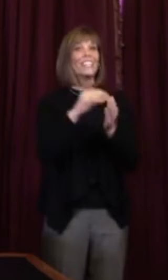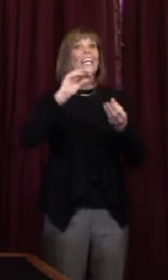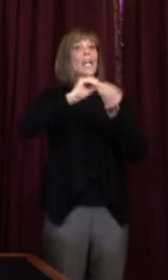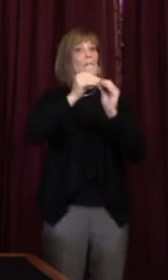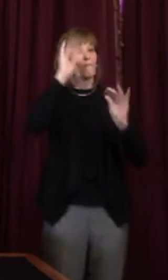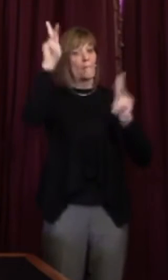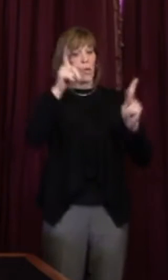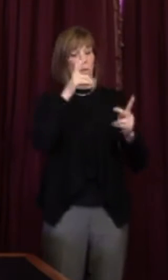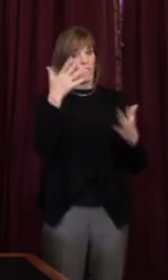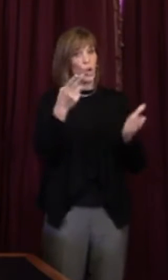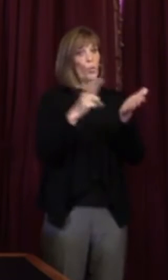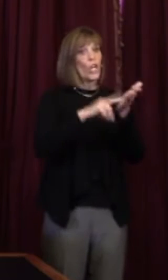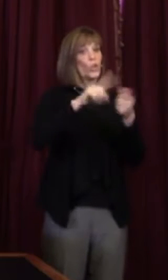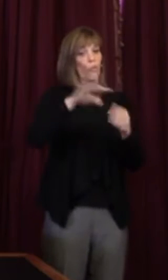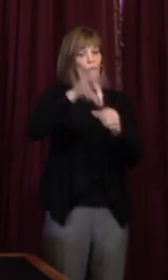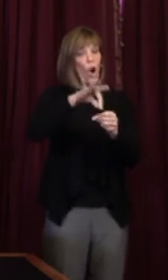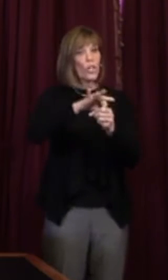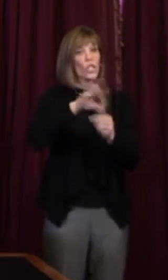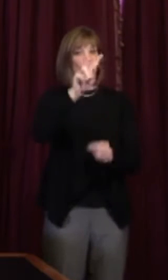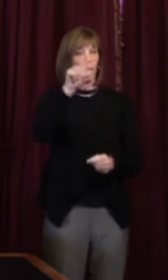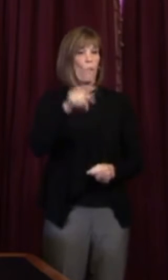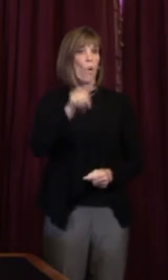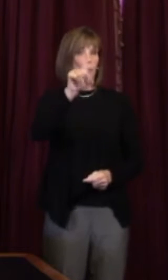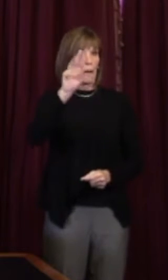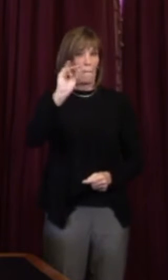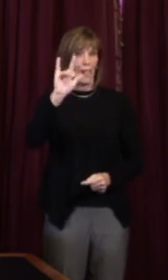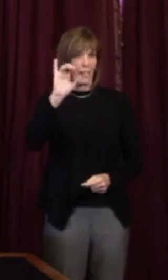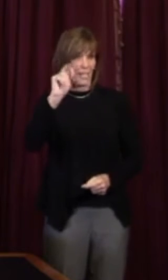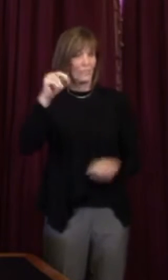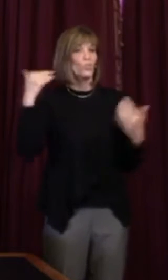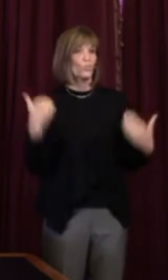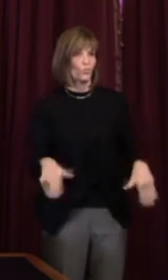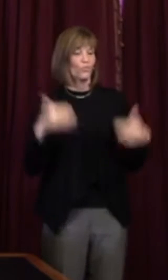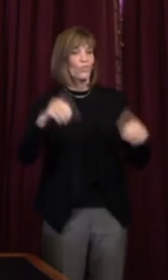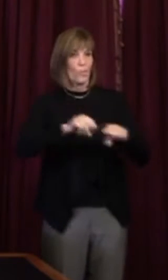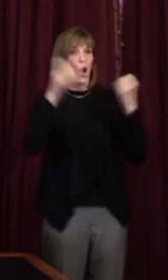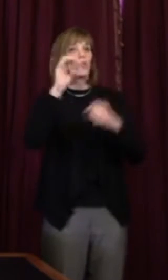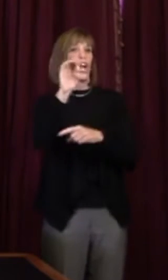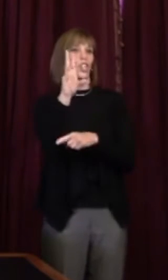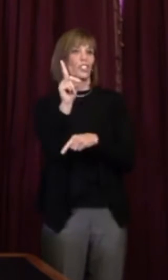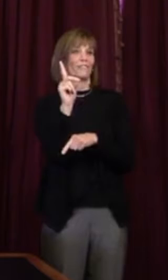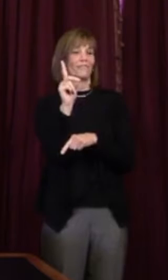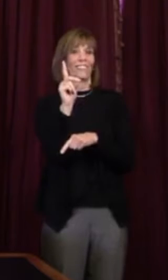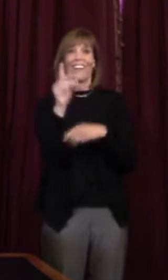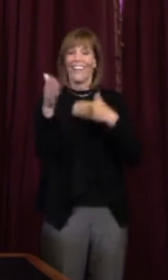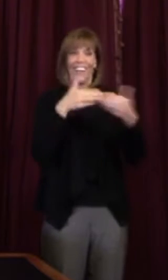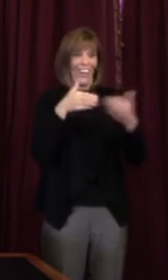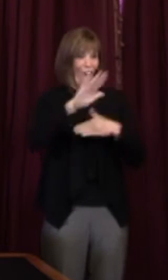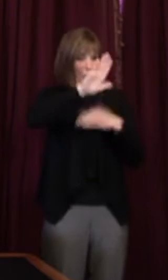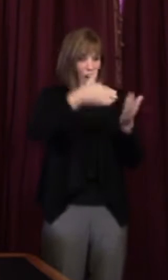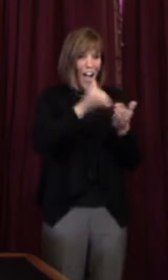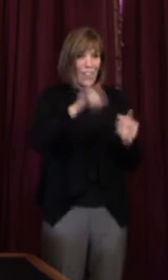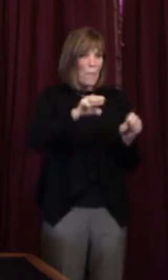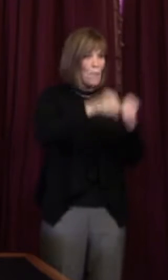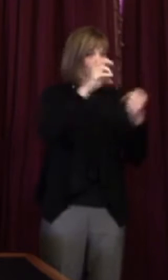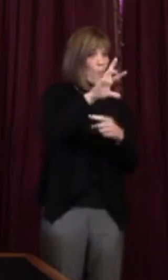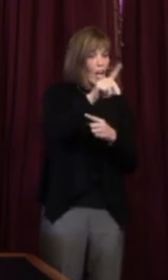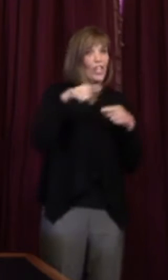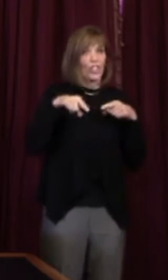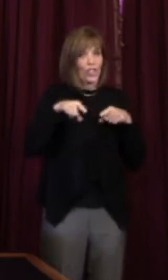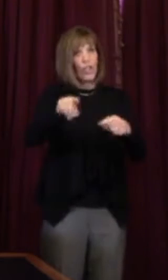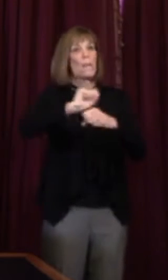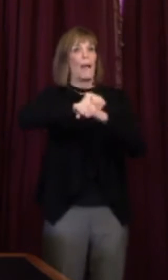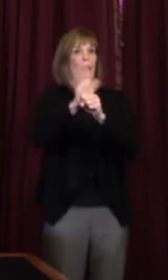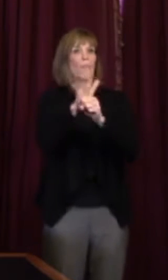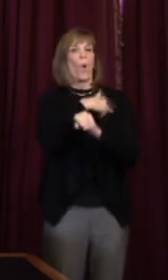of registered voters, nearly 2.1 million. Even in the midst of a global pandemic, we found a way